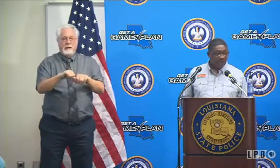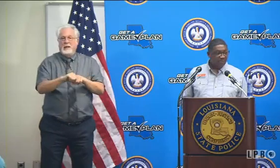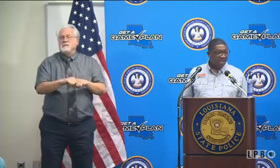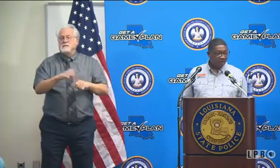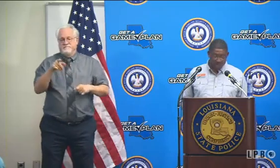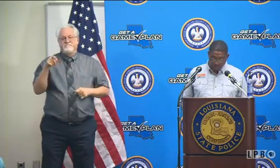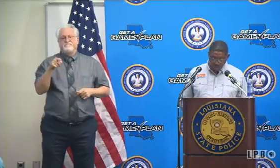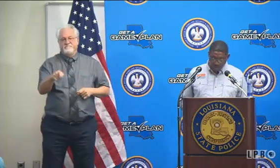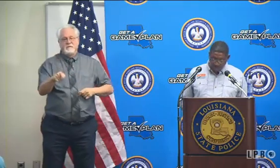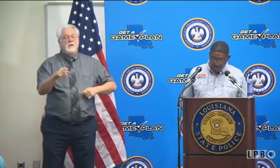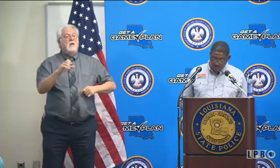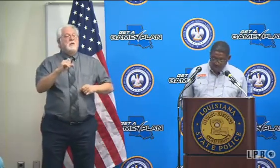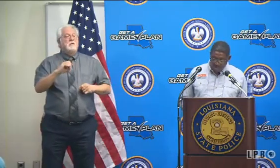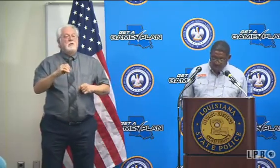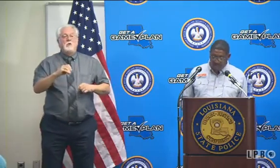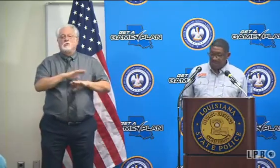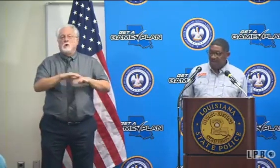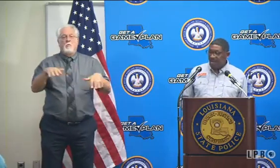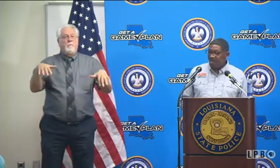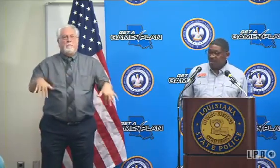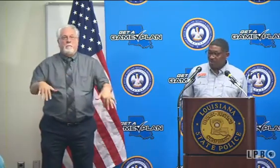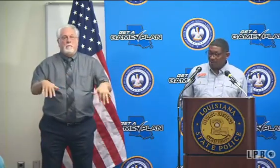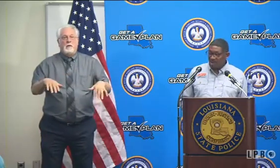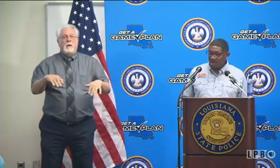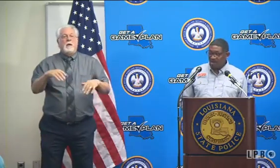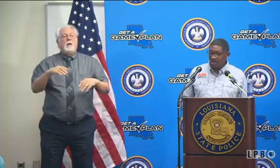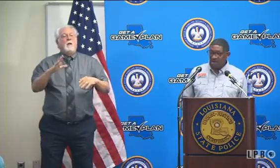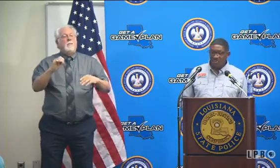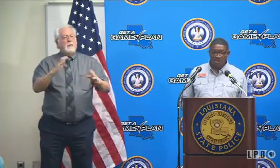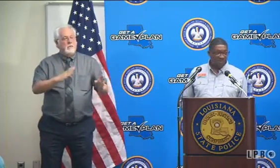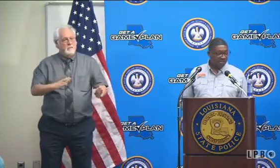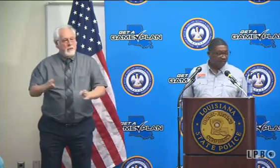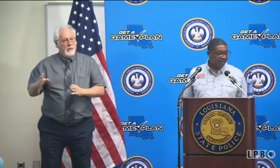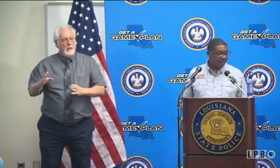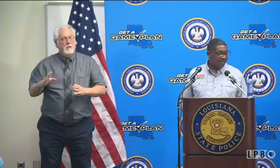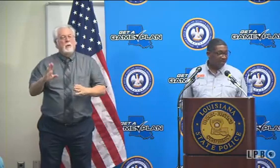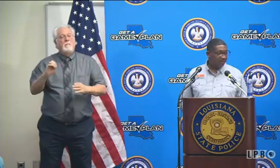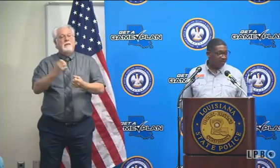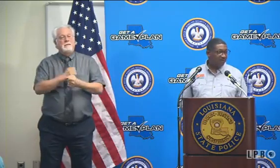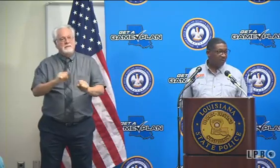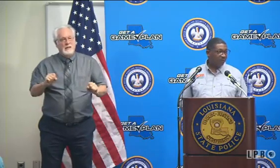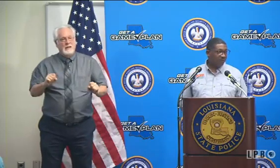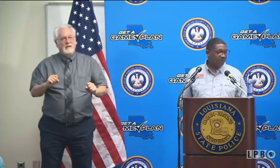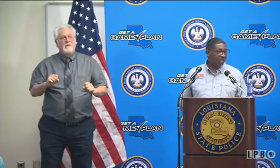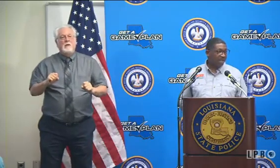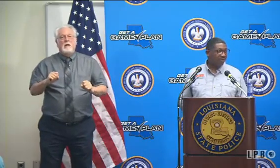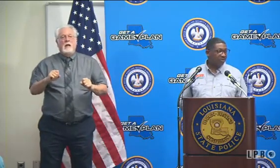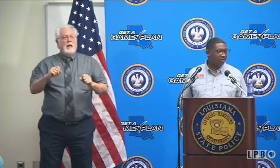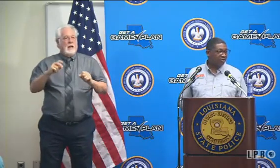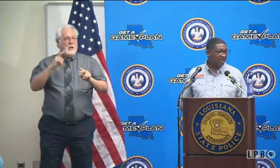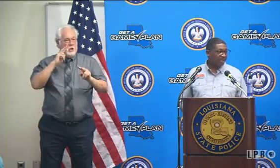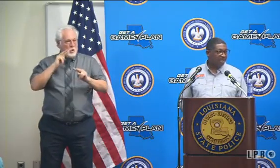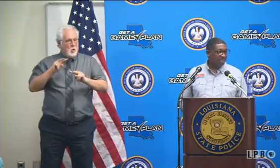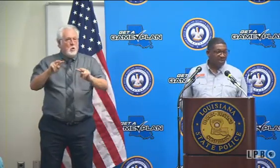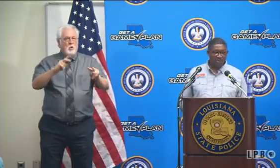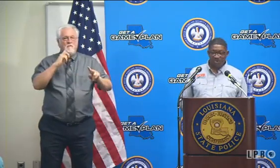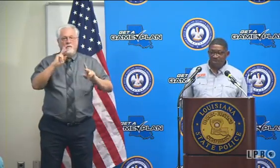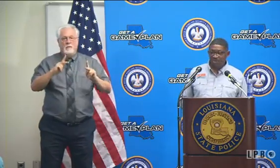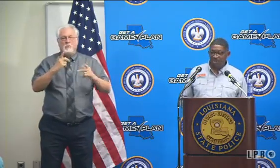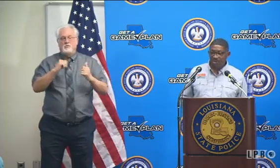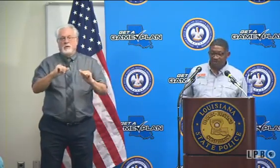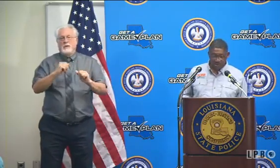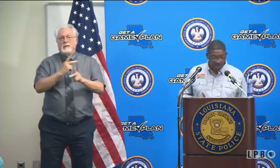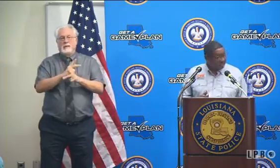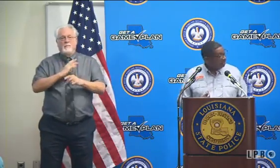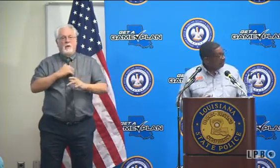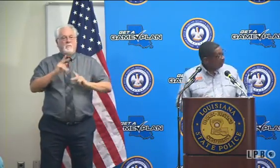be there. Remember, please don't panic. Be prepared and be safe, and look for folks out there who are trying to keep our